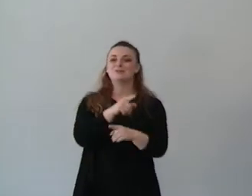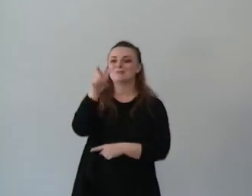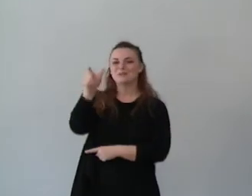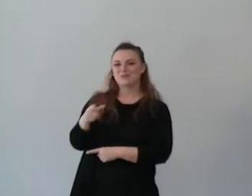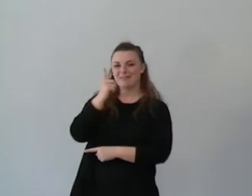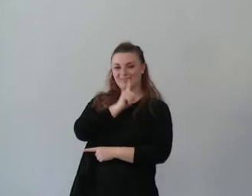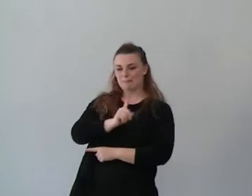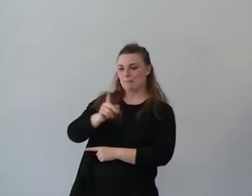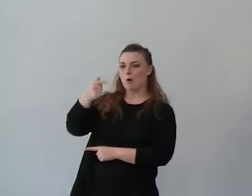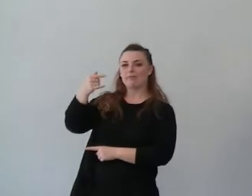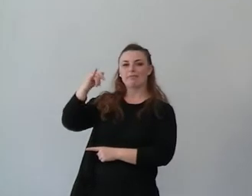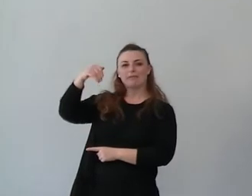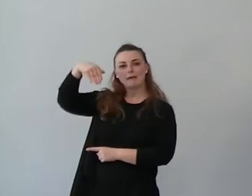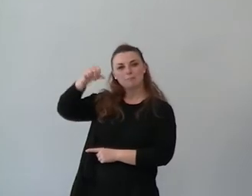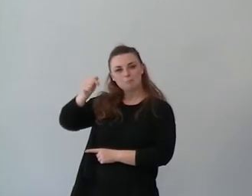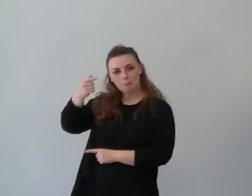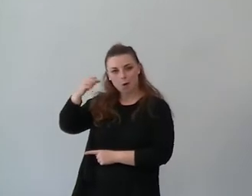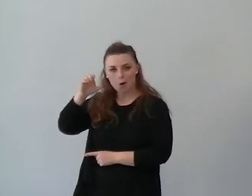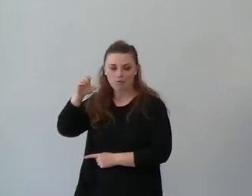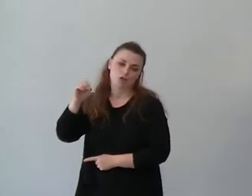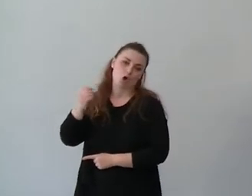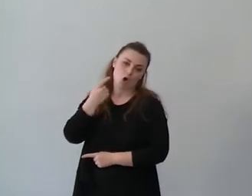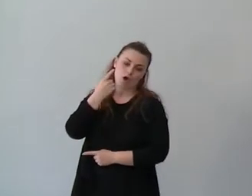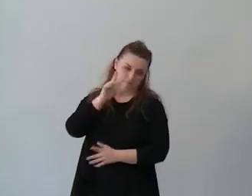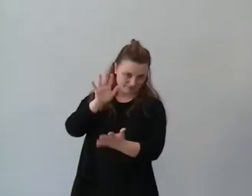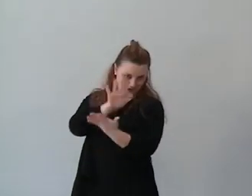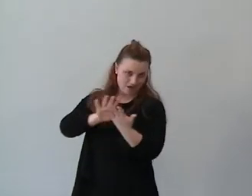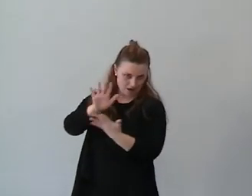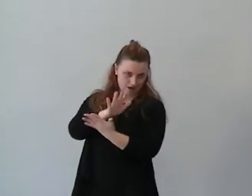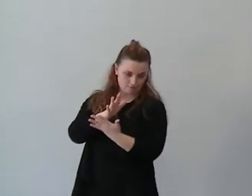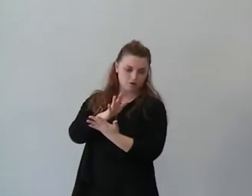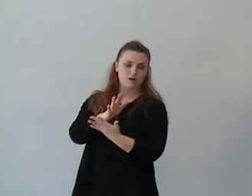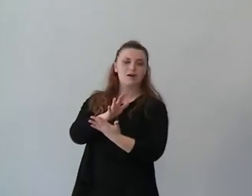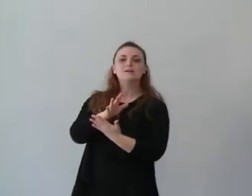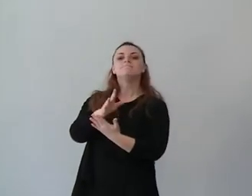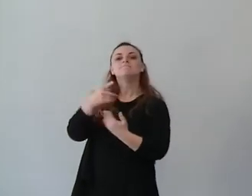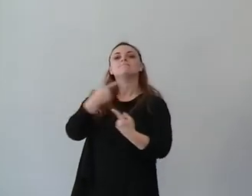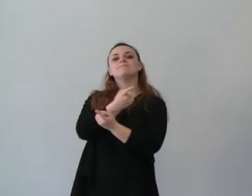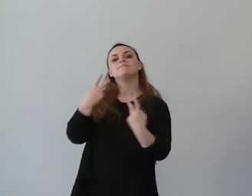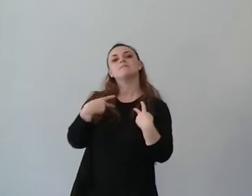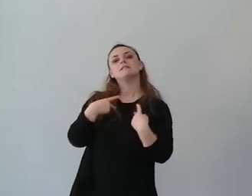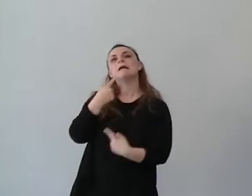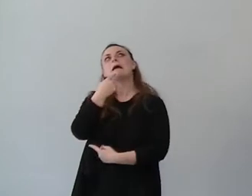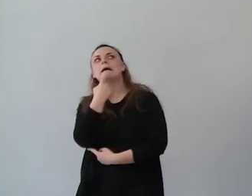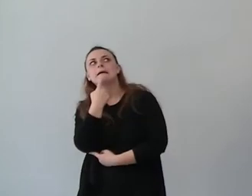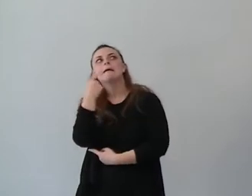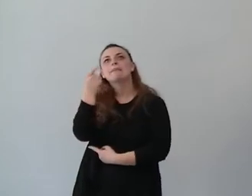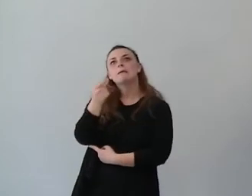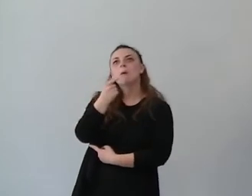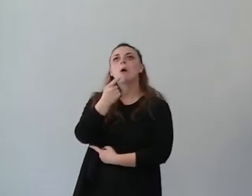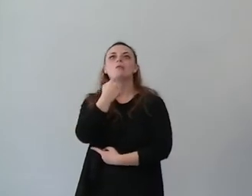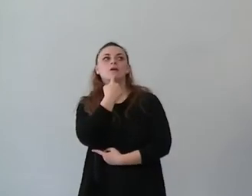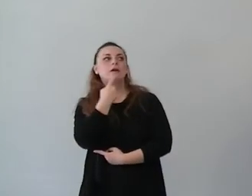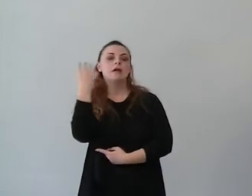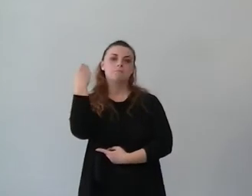the name is not important. Di nuovo, non è il nome che conta. But what's important is if you are Christian and